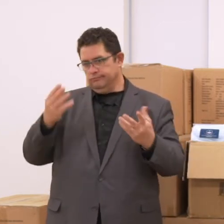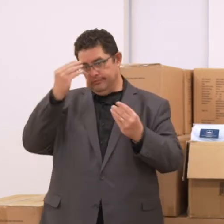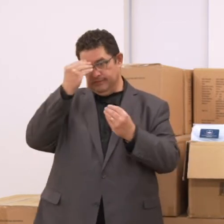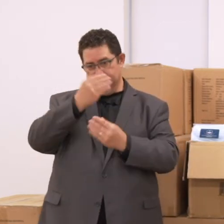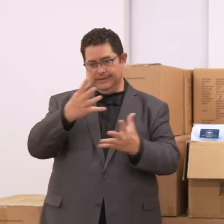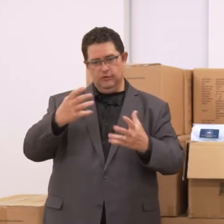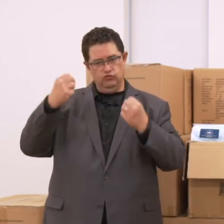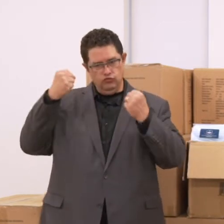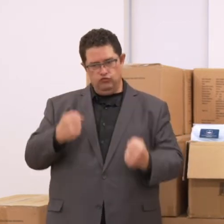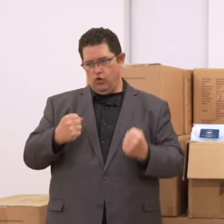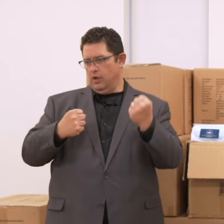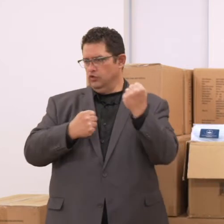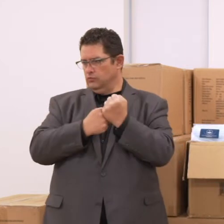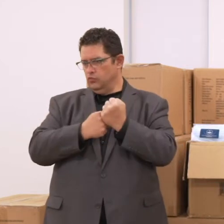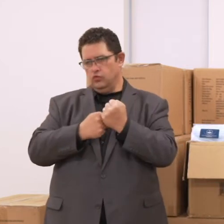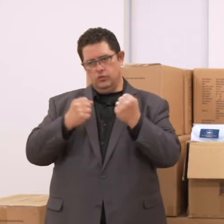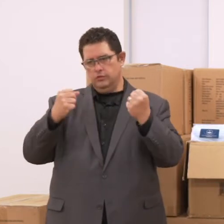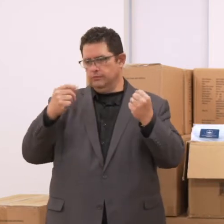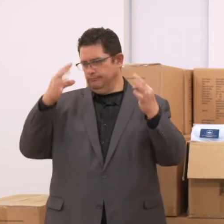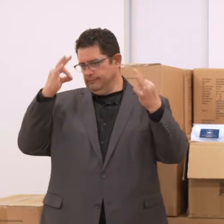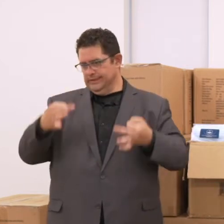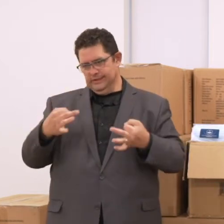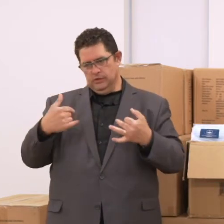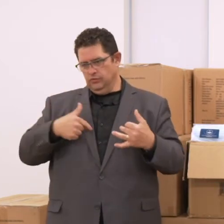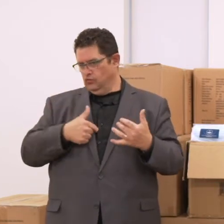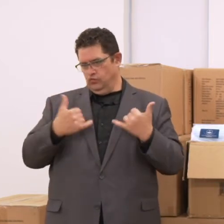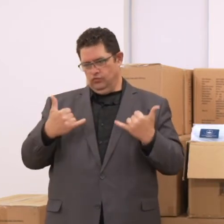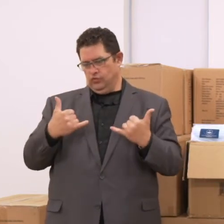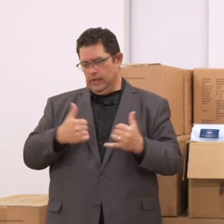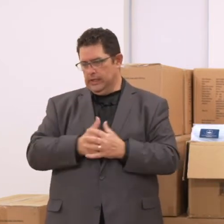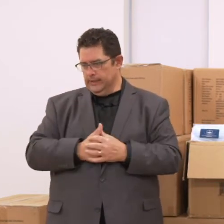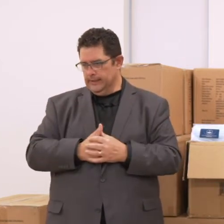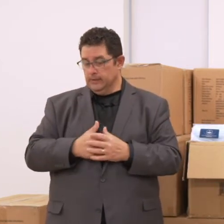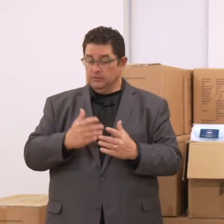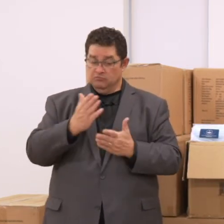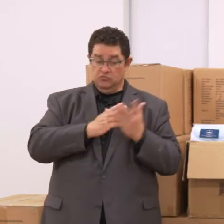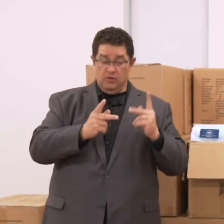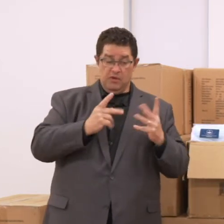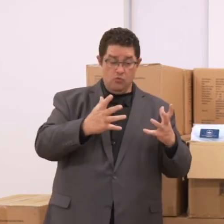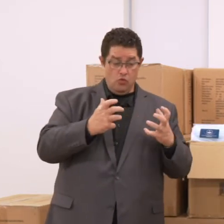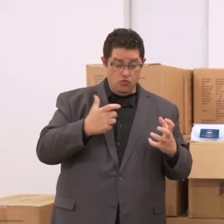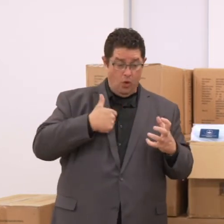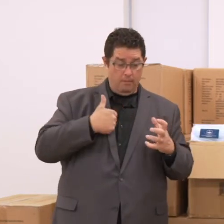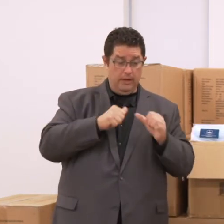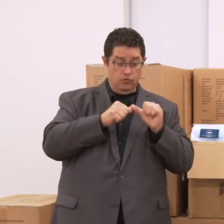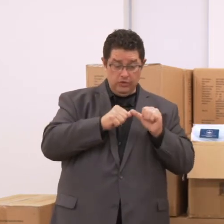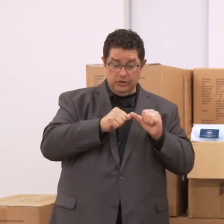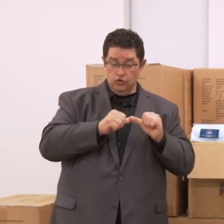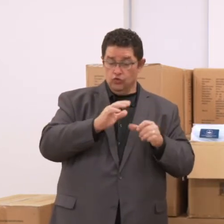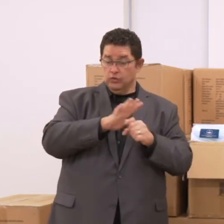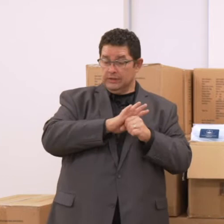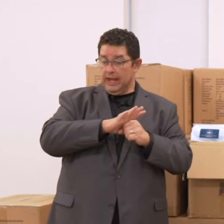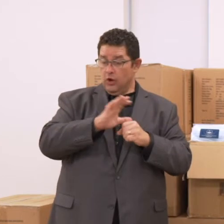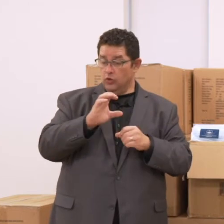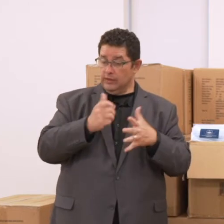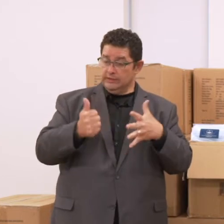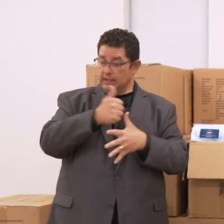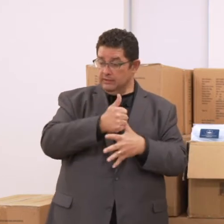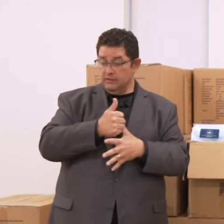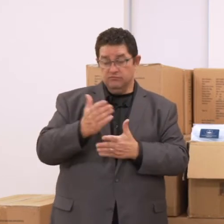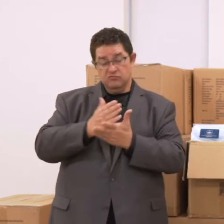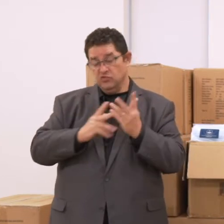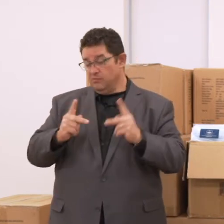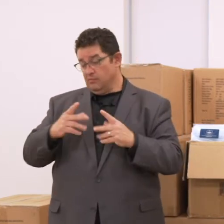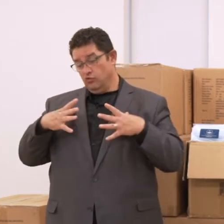strongly supports the decision we're making today. There are people who want me to continue as county executive. There's people who don't want